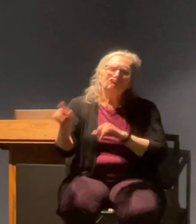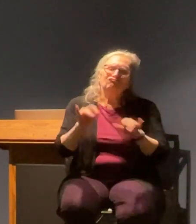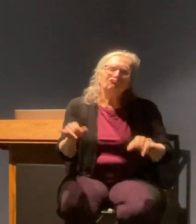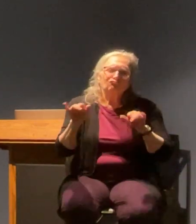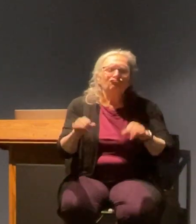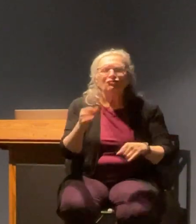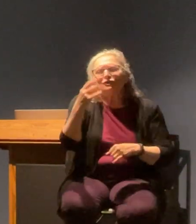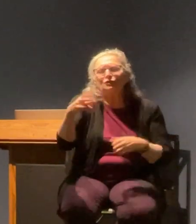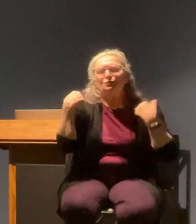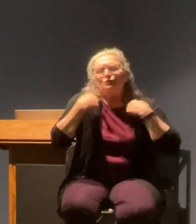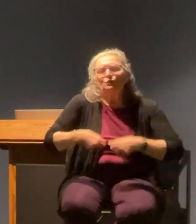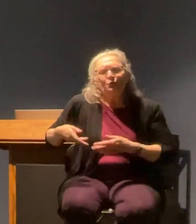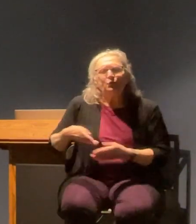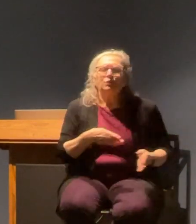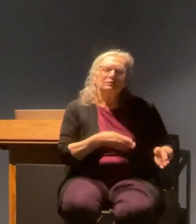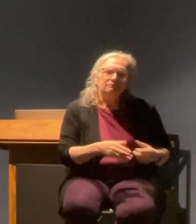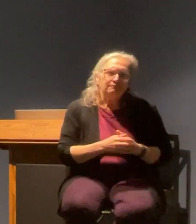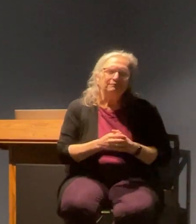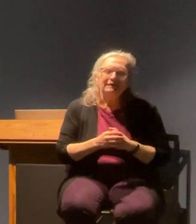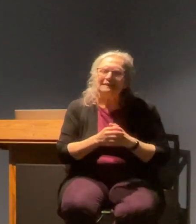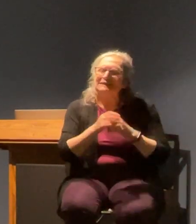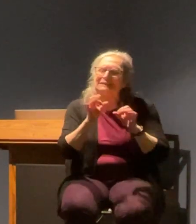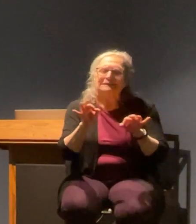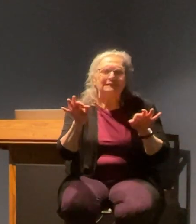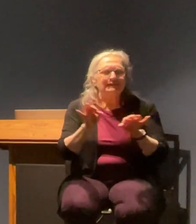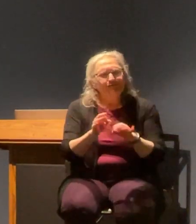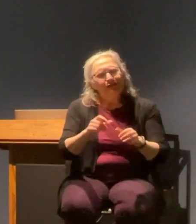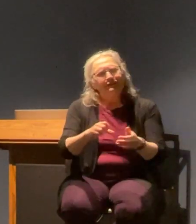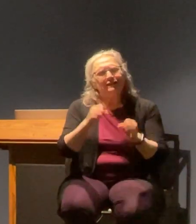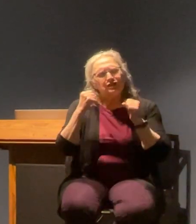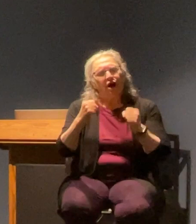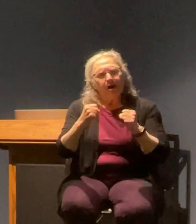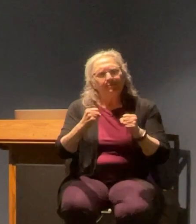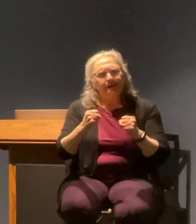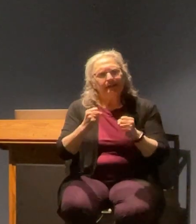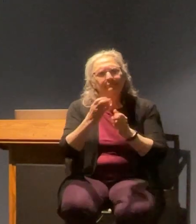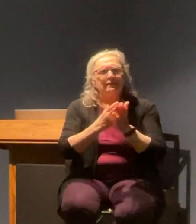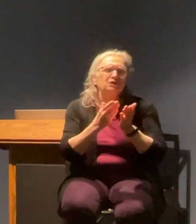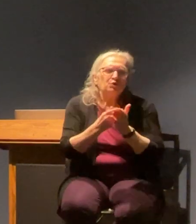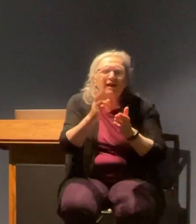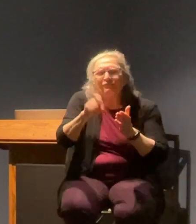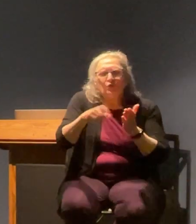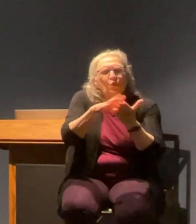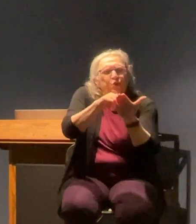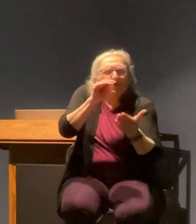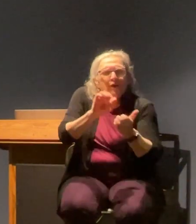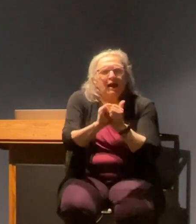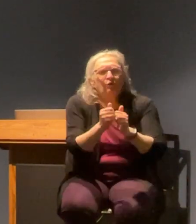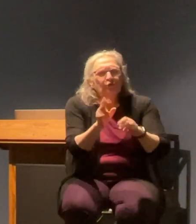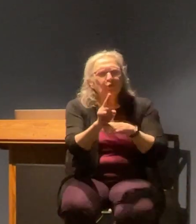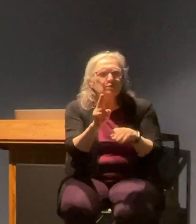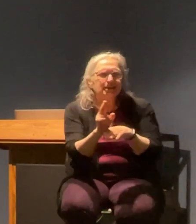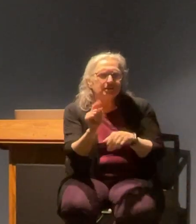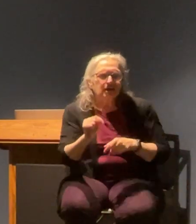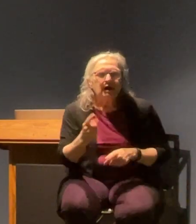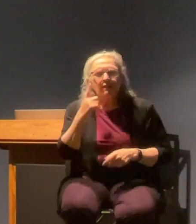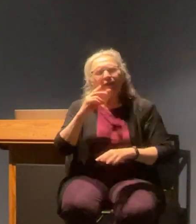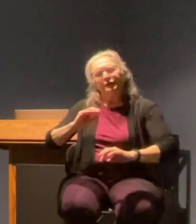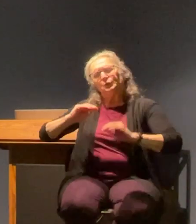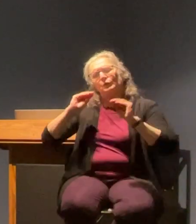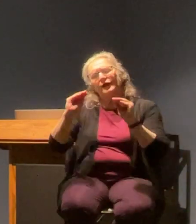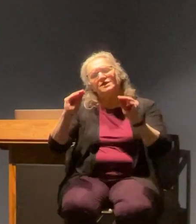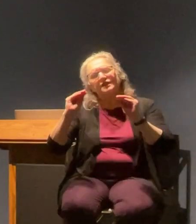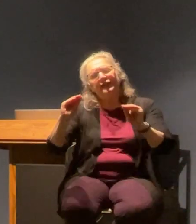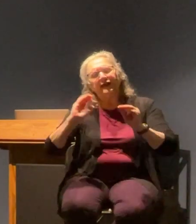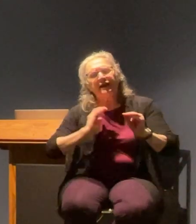been in our culture for so long, it's dominant. It's a dominant piece. You have to know how and when how to use that. And I think educating our youth and